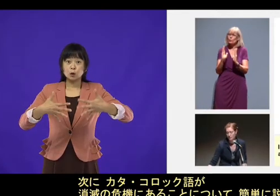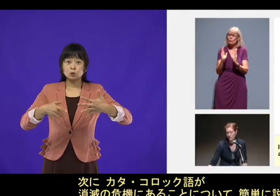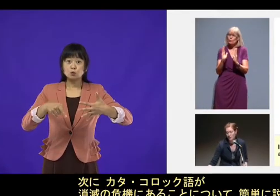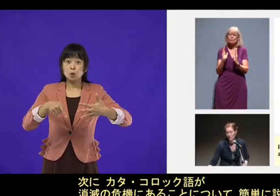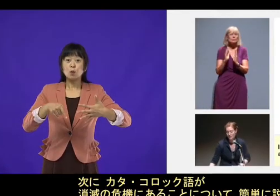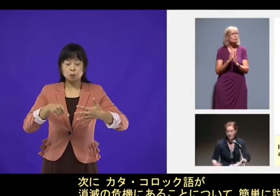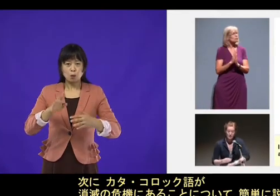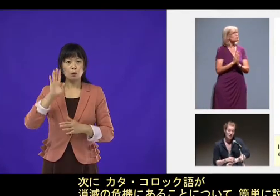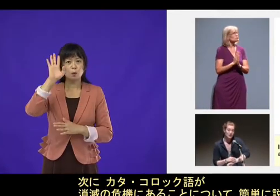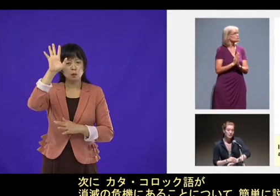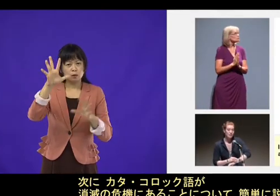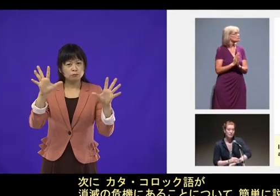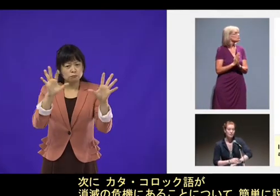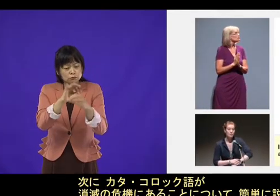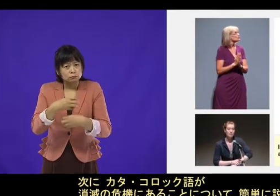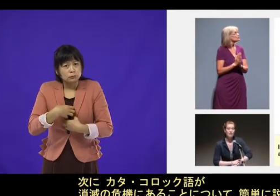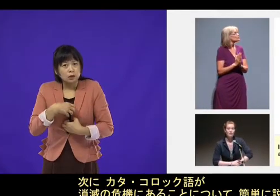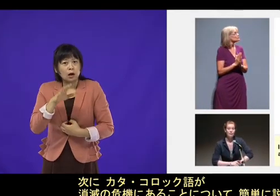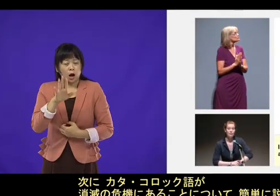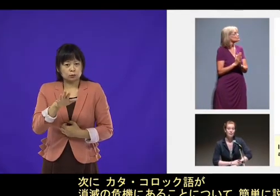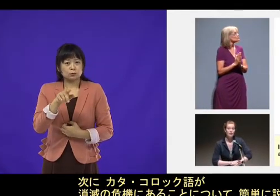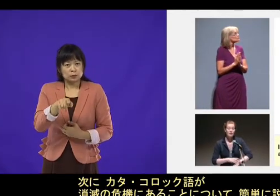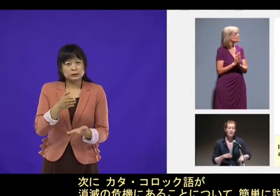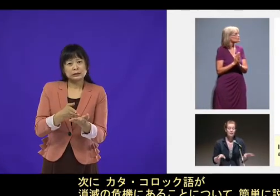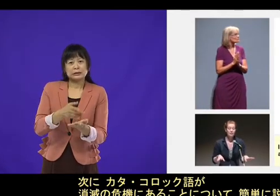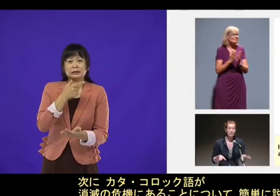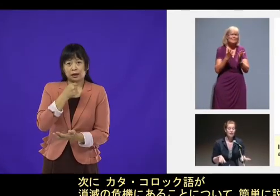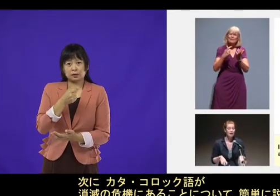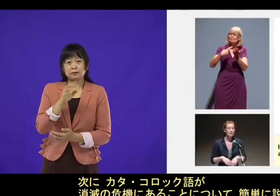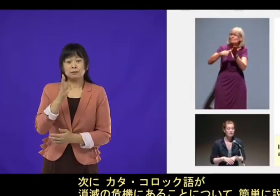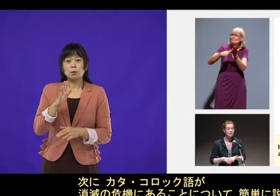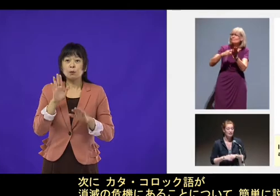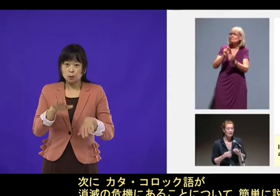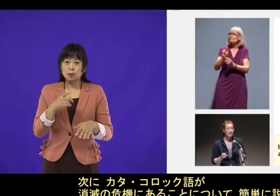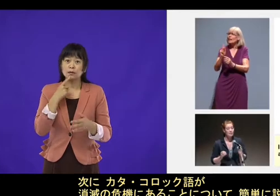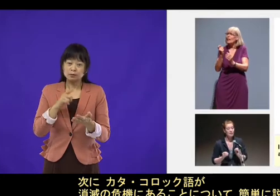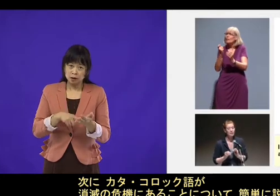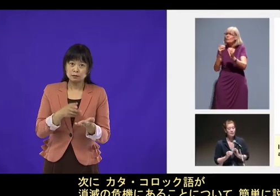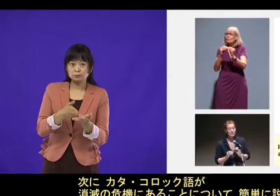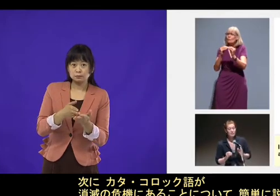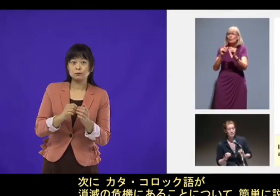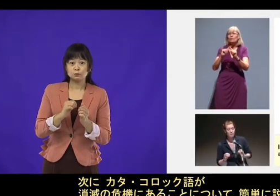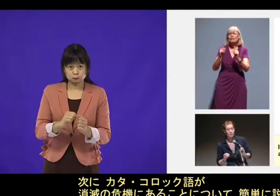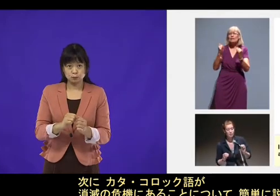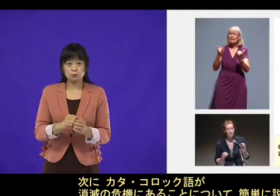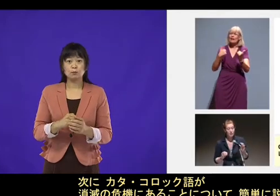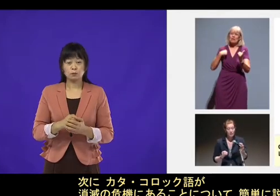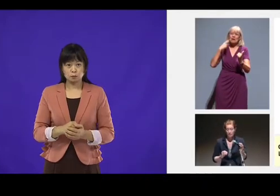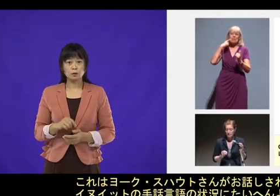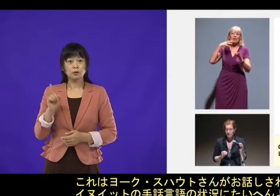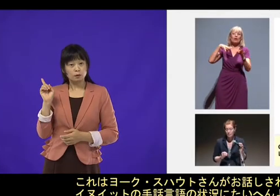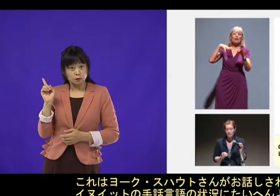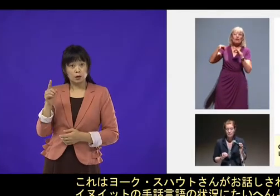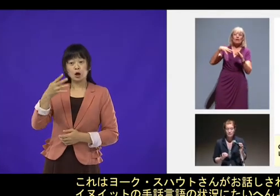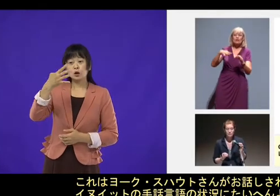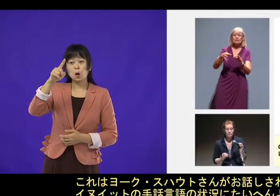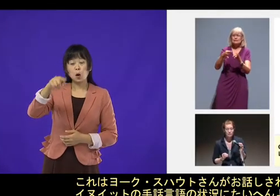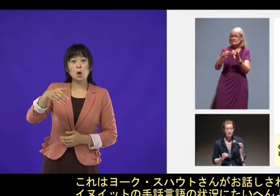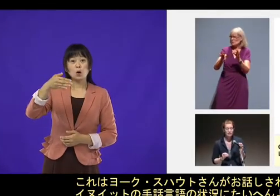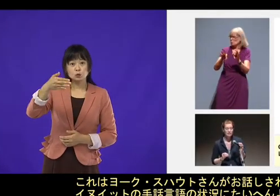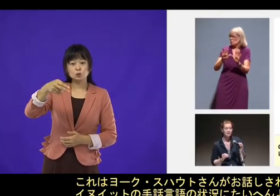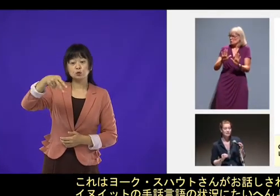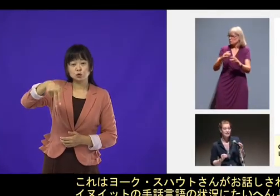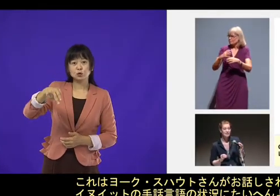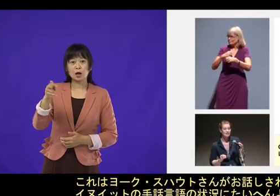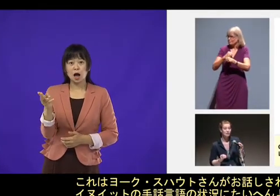I wanted to go into endangerment of Katakalok a little bit further, but I think for now I'll just keep it a little bit simple. So quite similarly